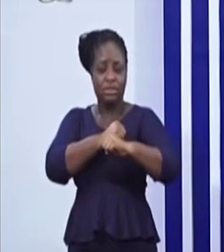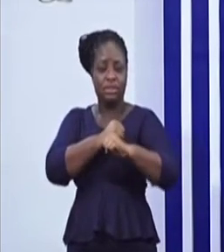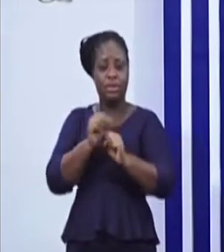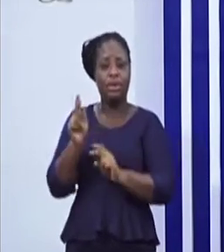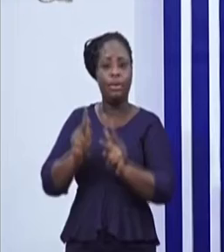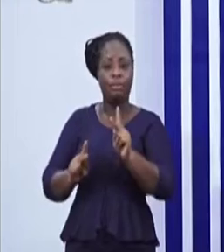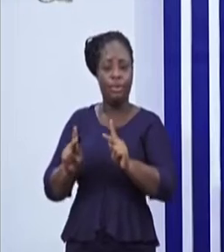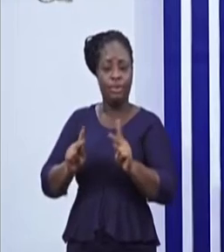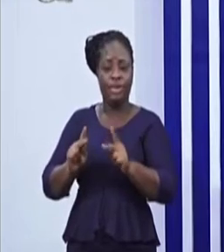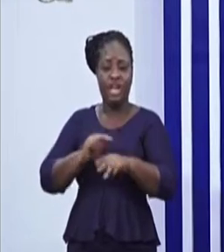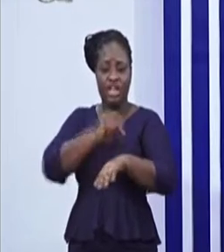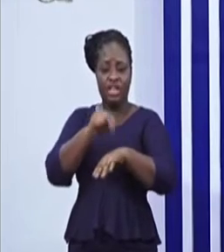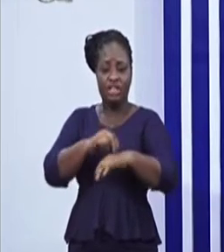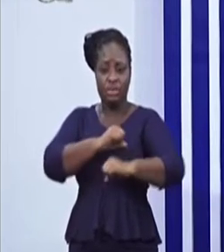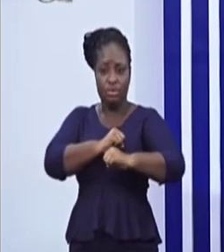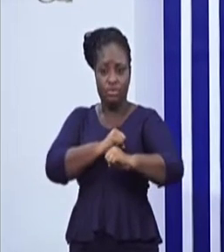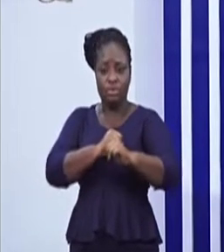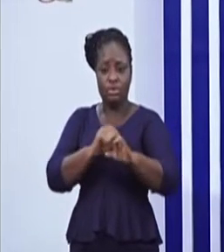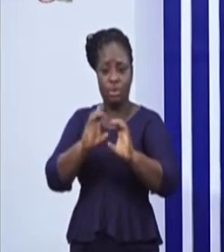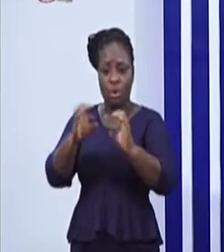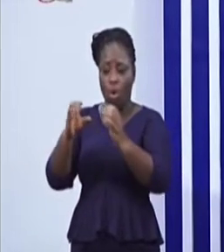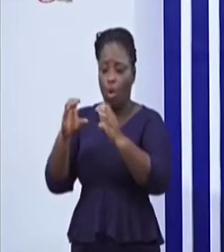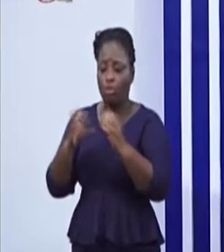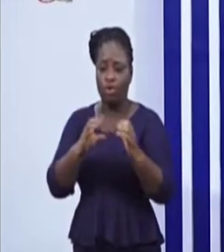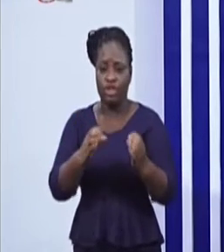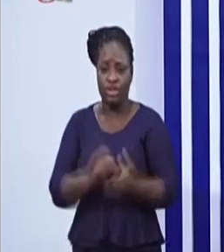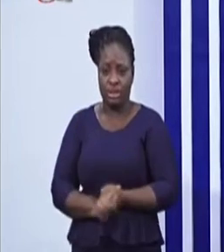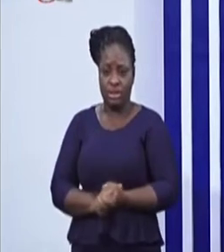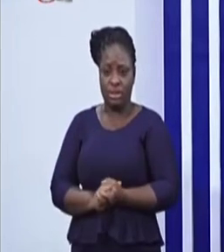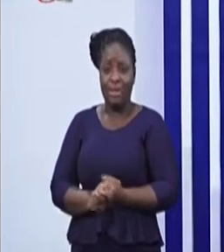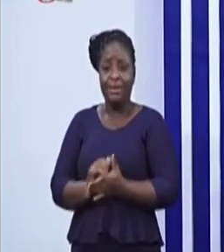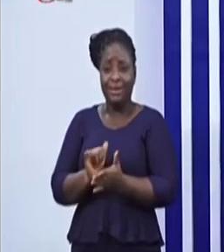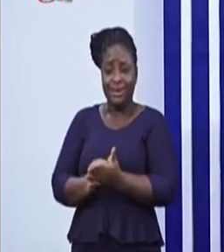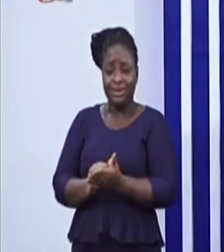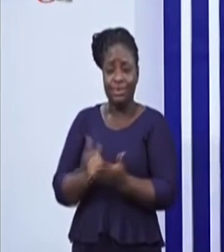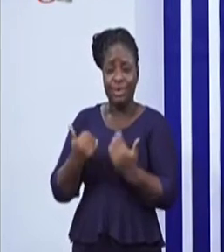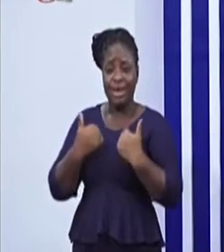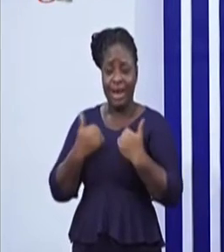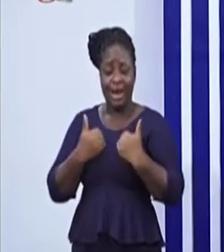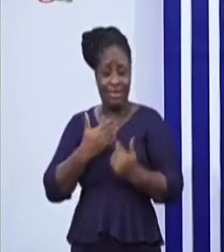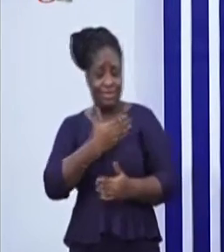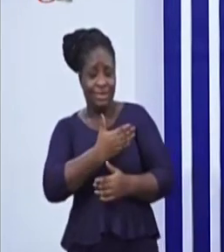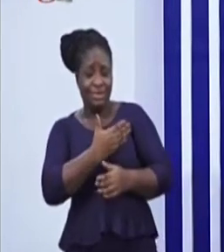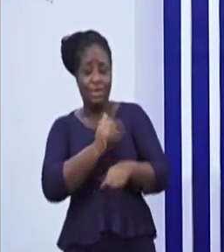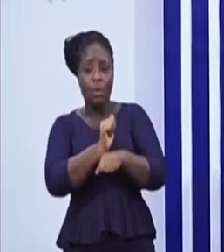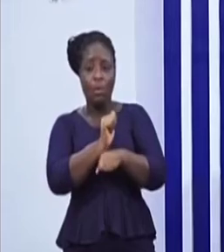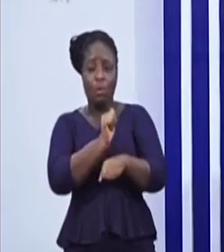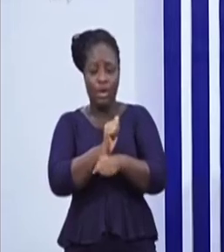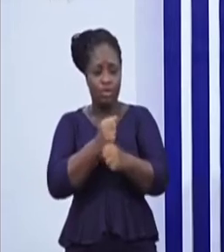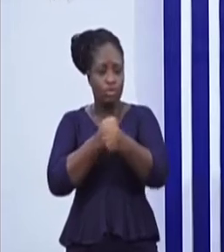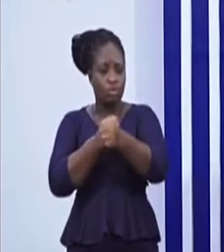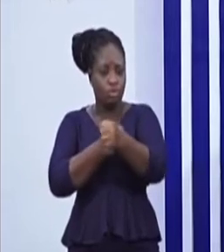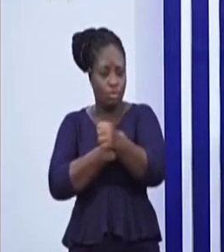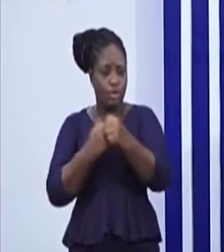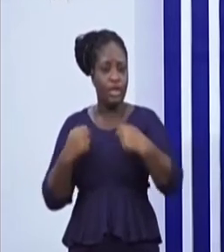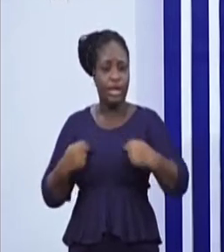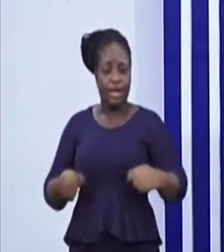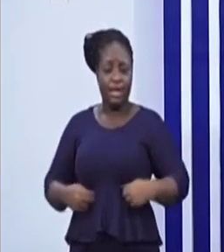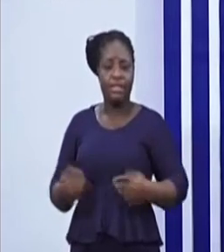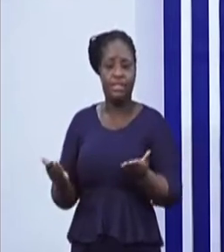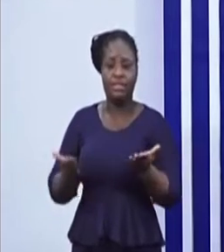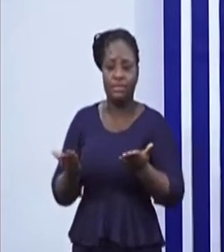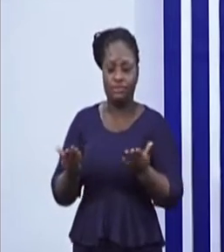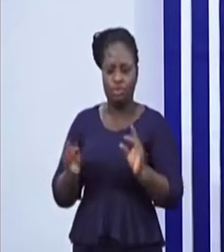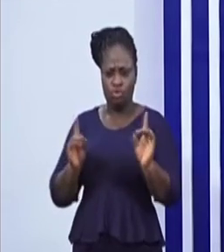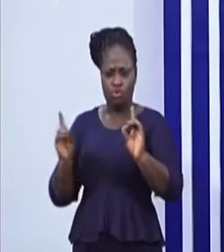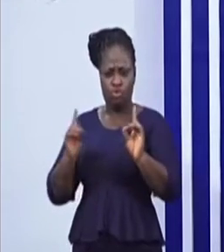the national security community that we constitute an operation to support the Ghana Health Service to do